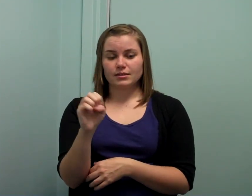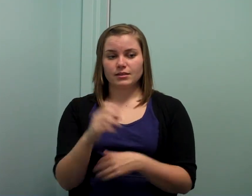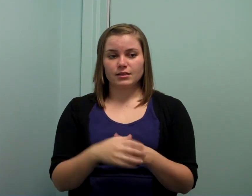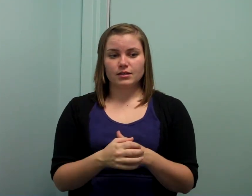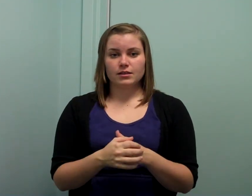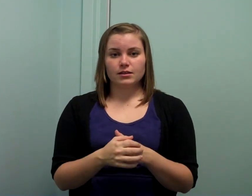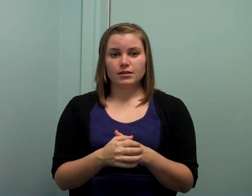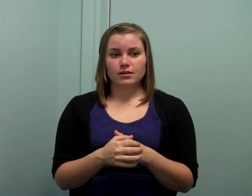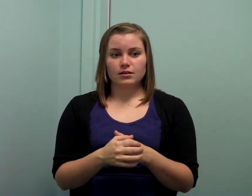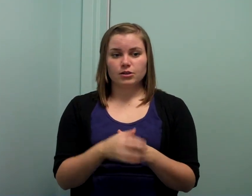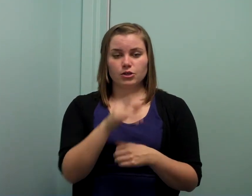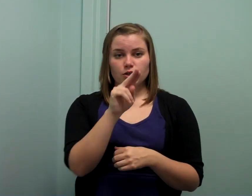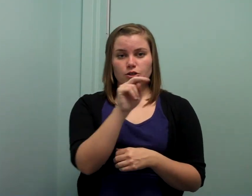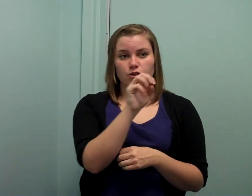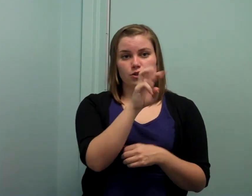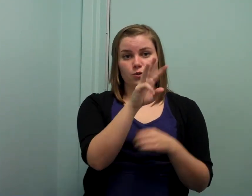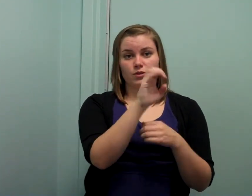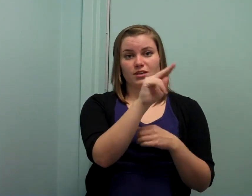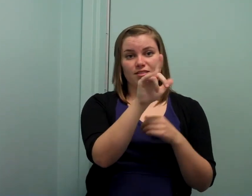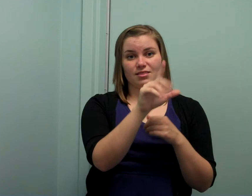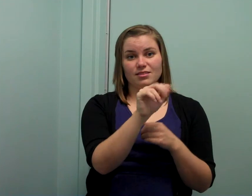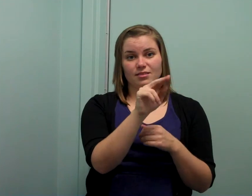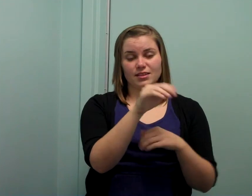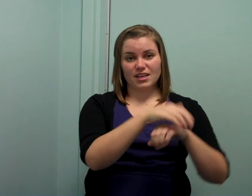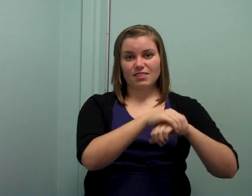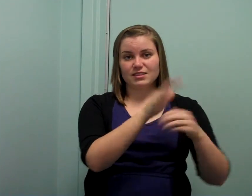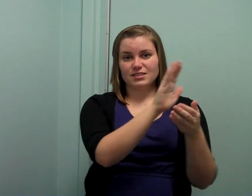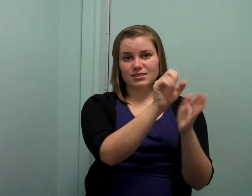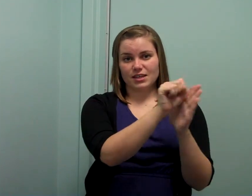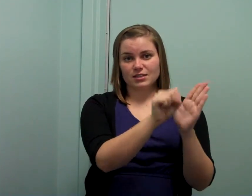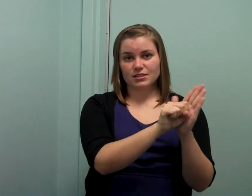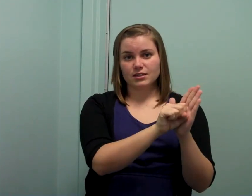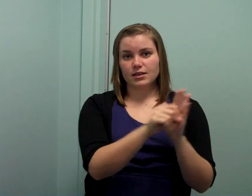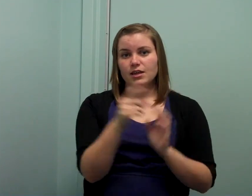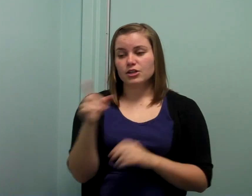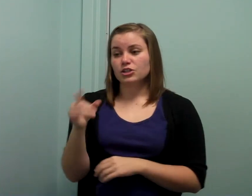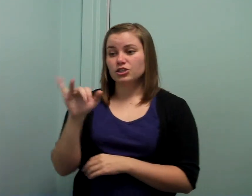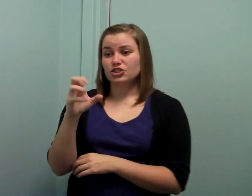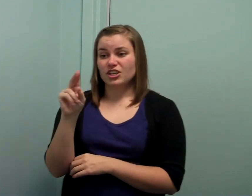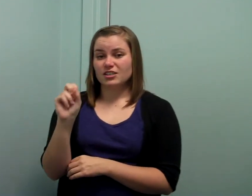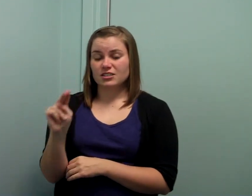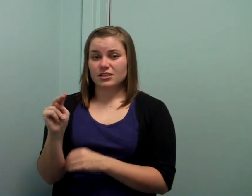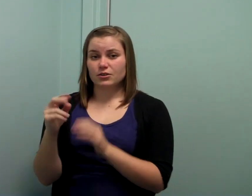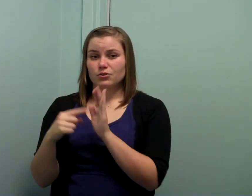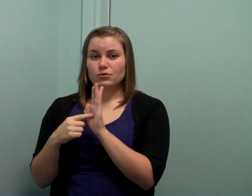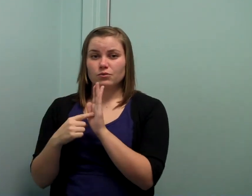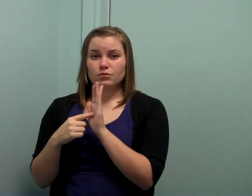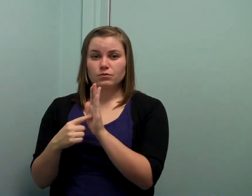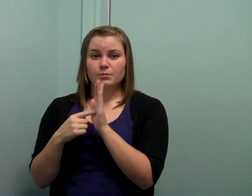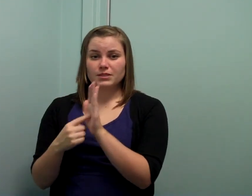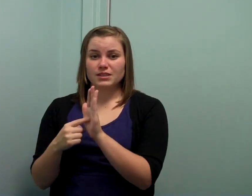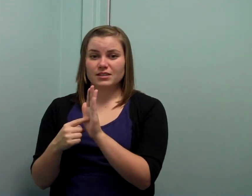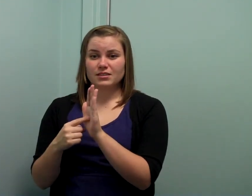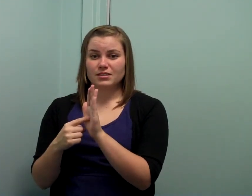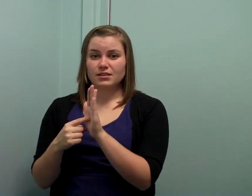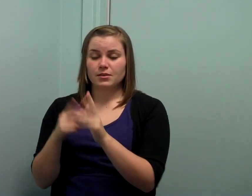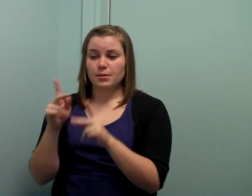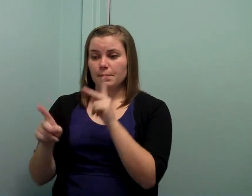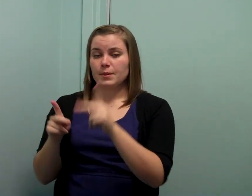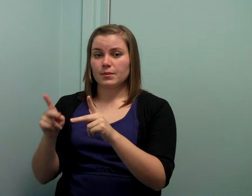aristocracy of New England, and Jackson, the rough and ready entrepreneurs on the land